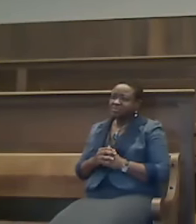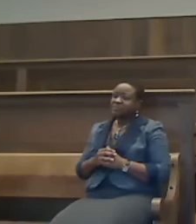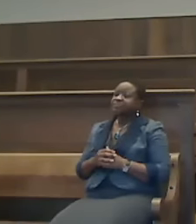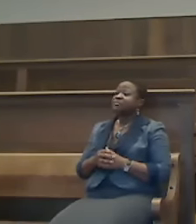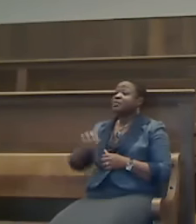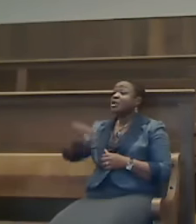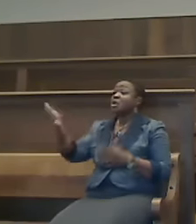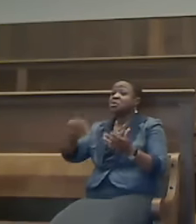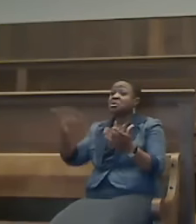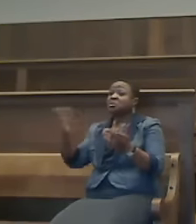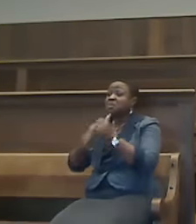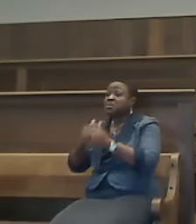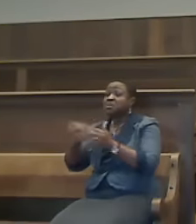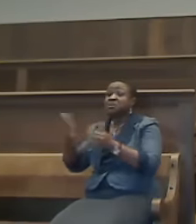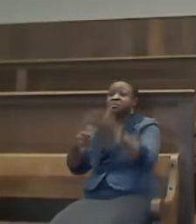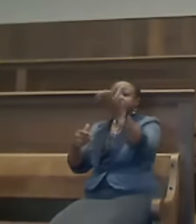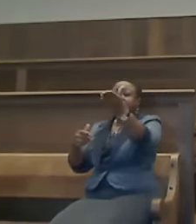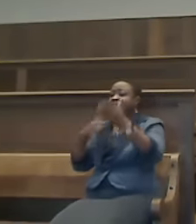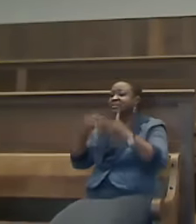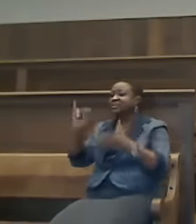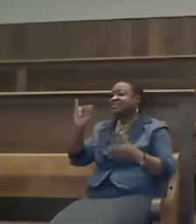Another symptom? Yes.